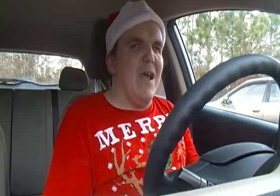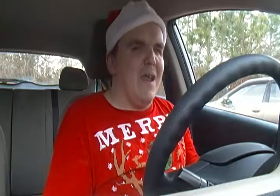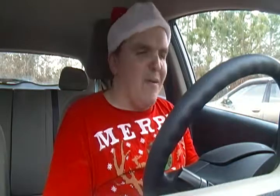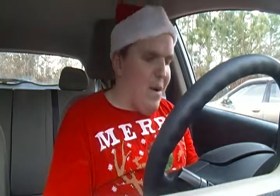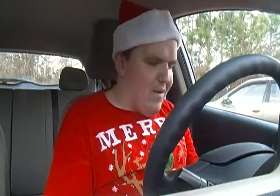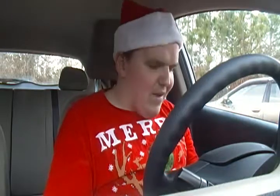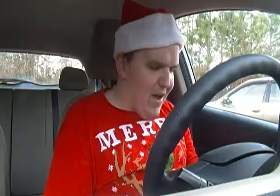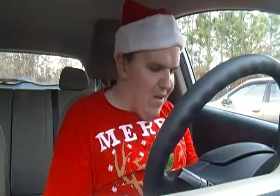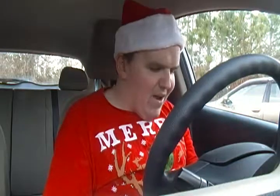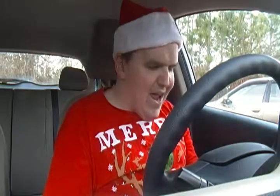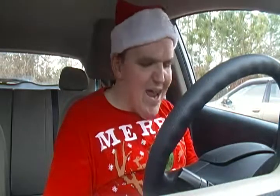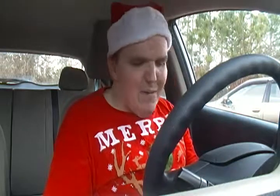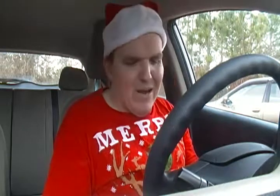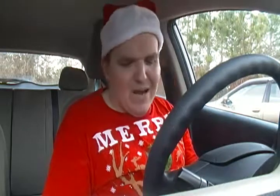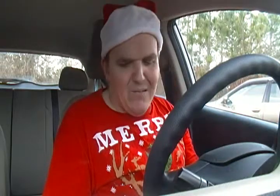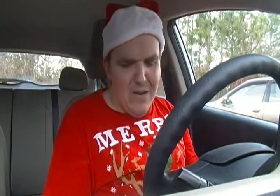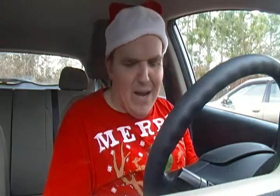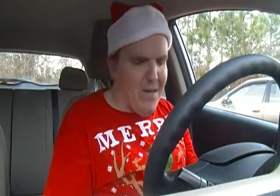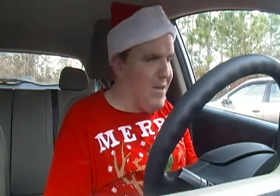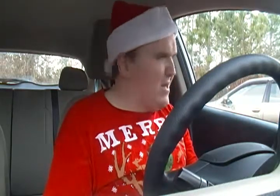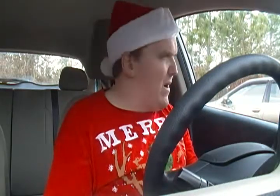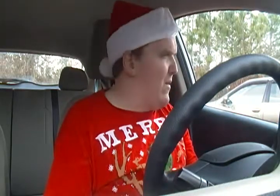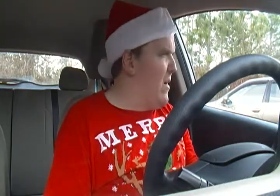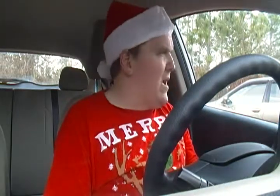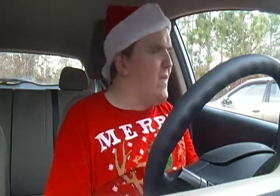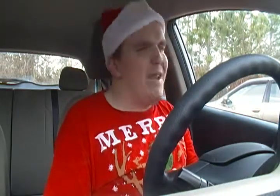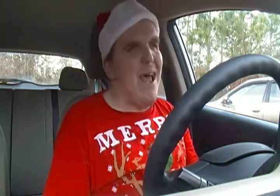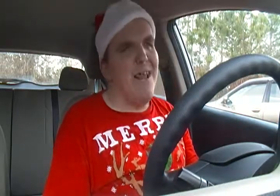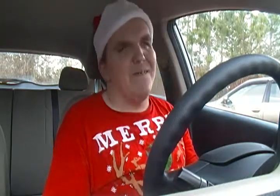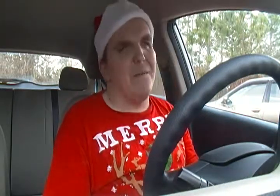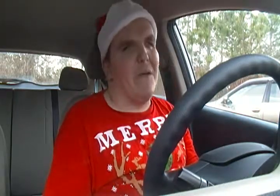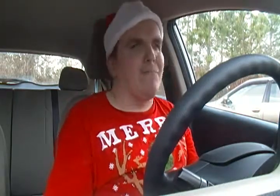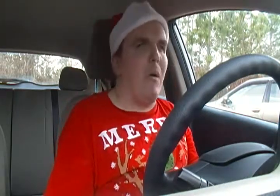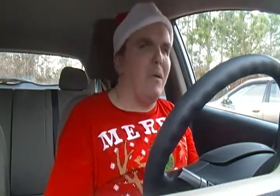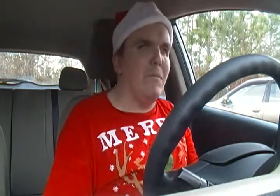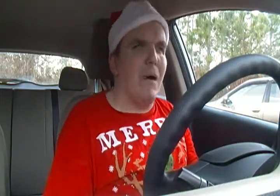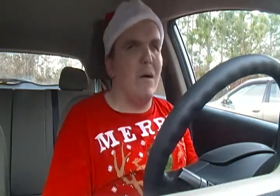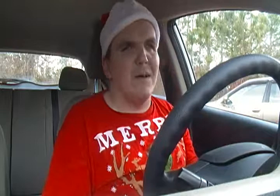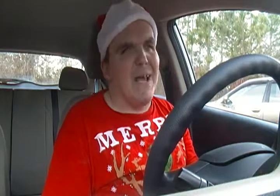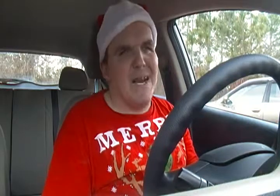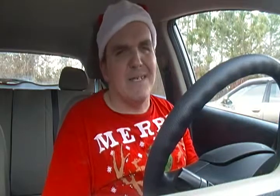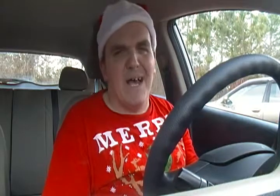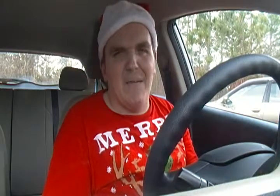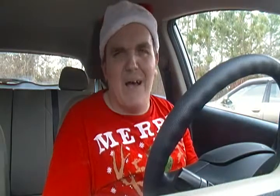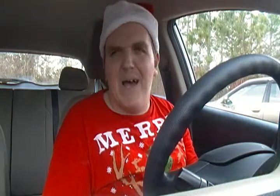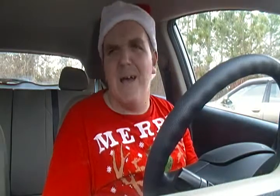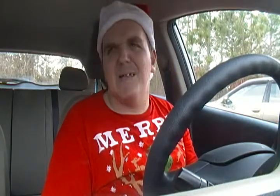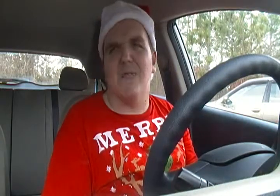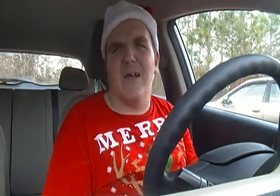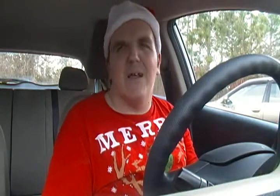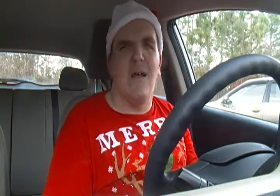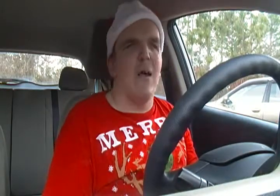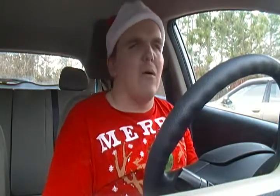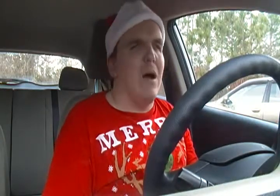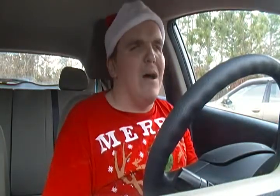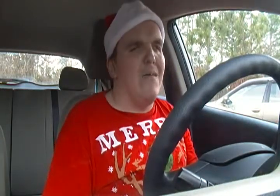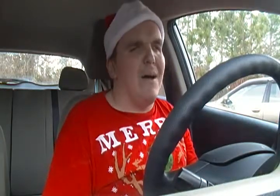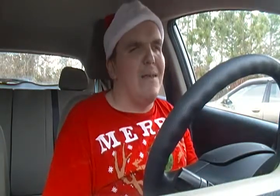everybody's like okay yeah we'll get up we'll get all this stuff the dad ends up getting bowling ball a can of simonize right uh everybody